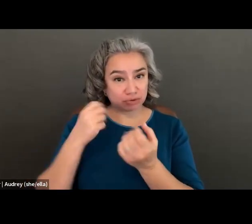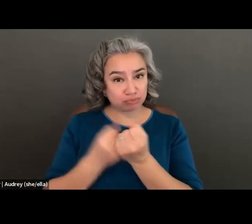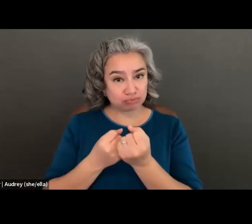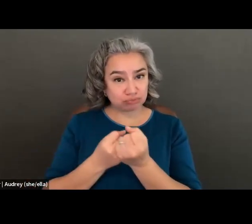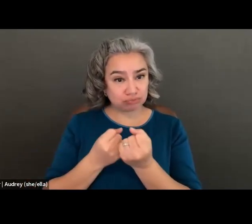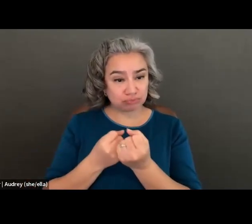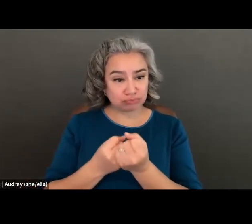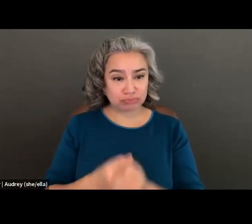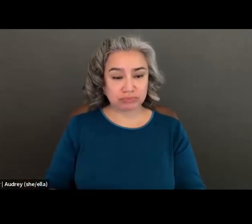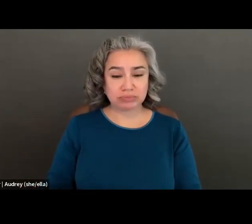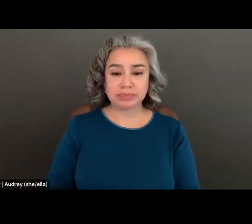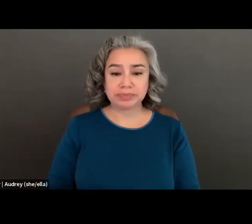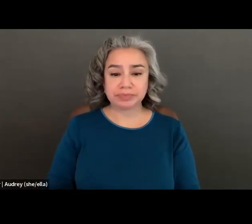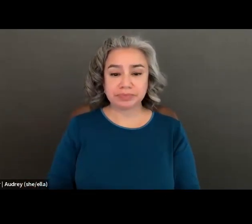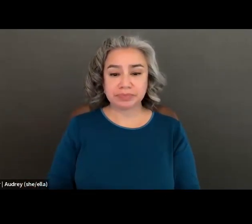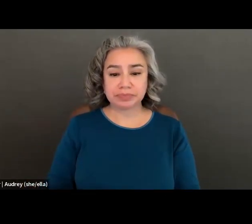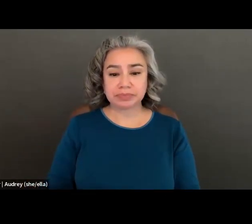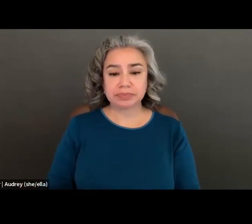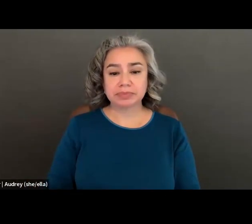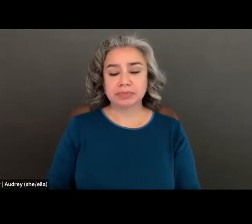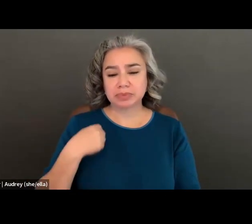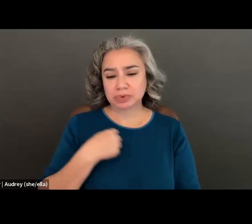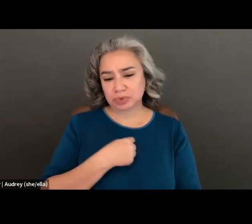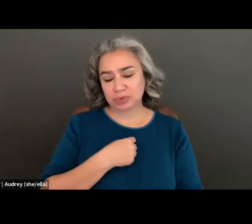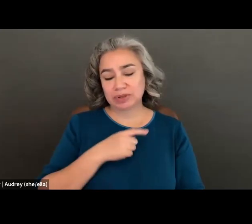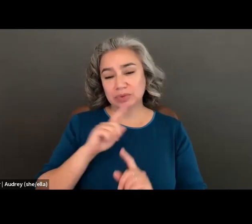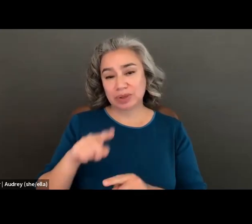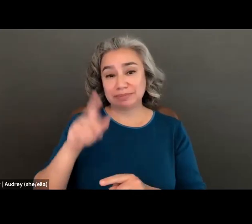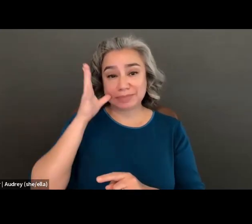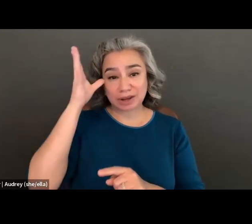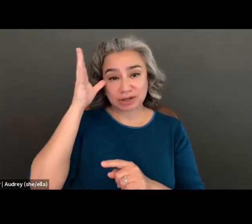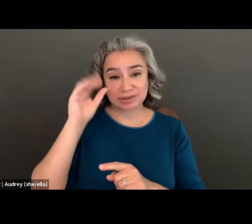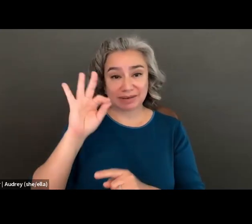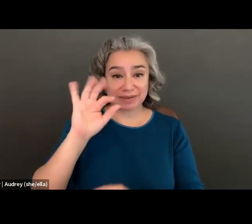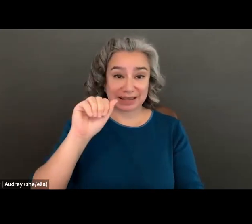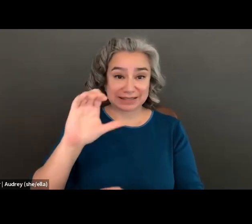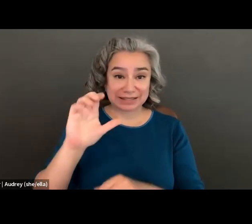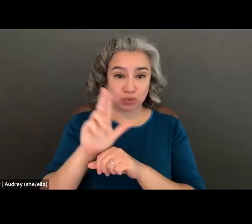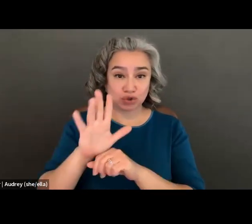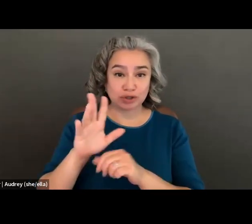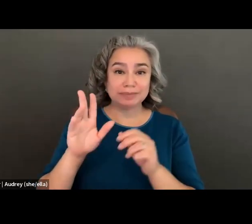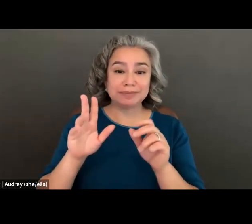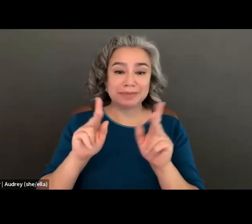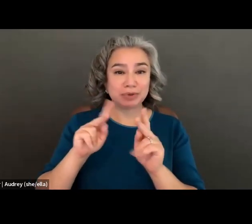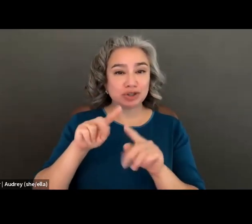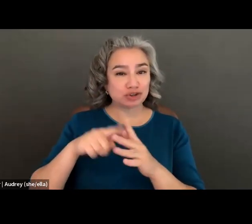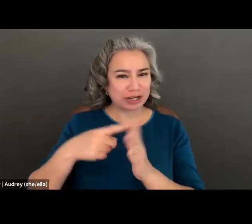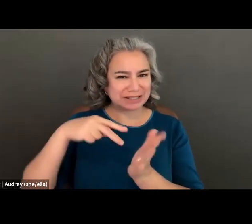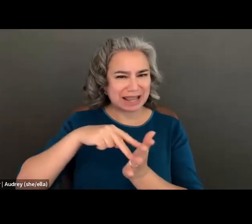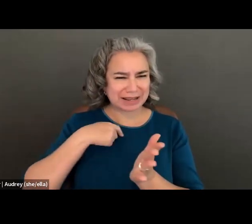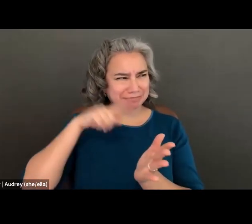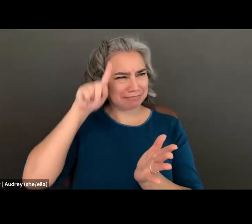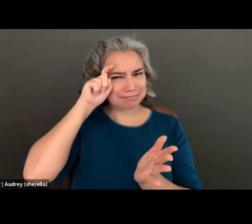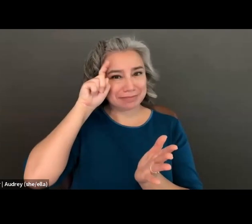And Lindsay and I went there as AAC, the parents of an AAC user, and people started standing, and we were like, who are these people? And then